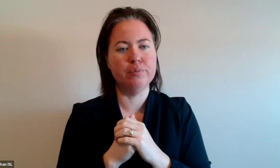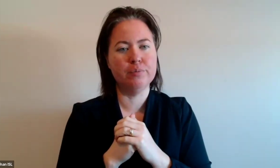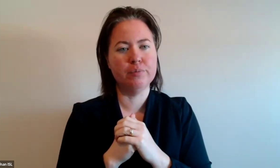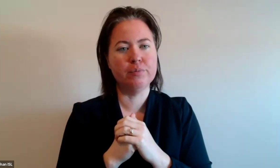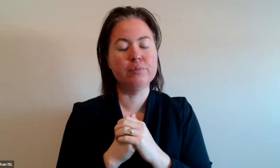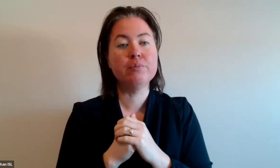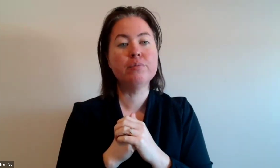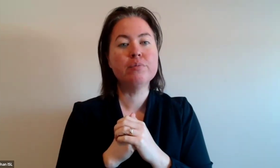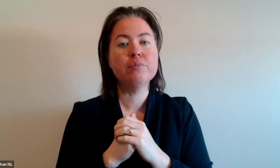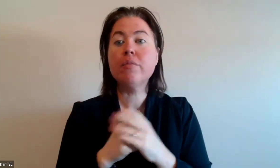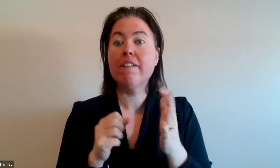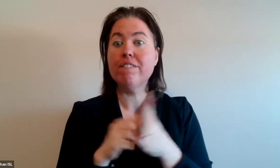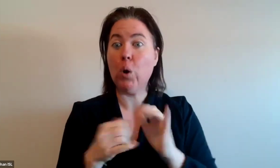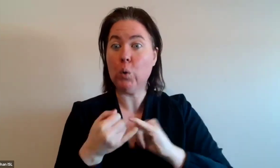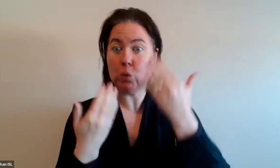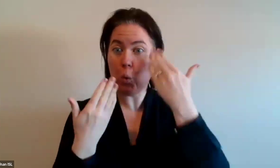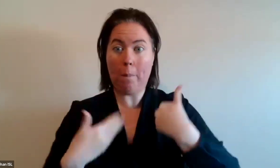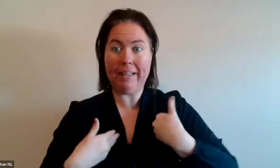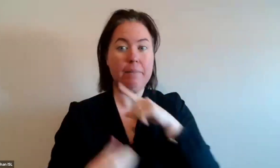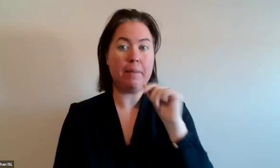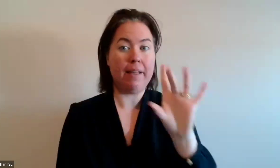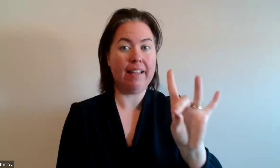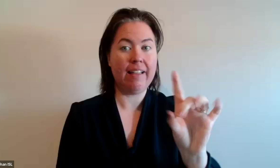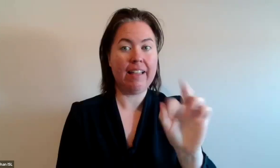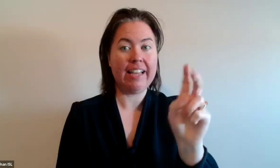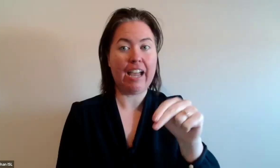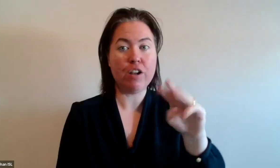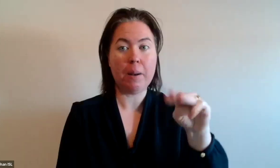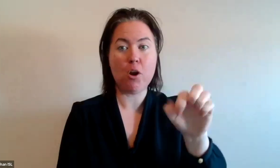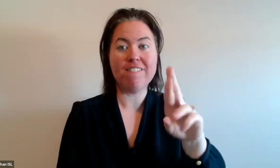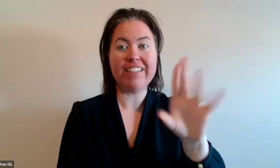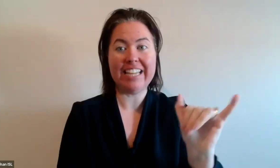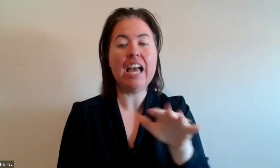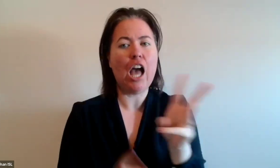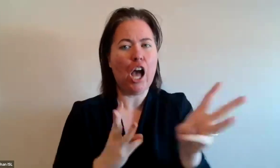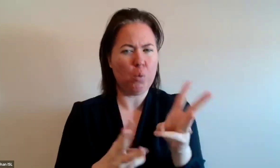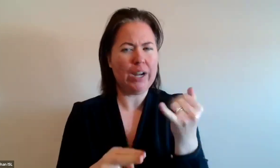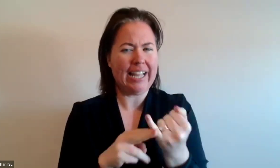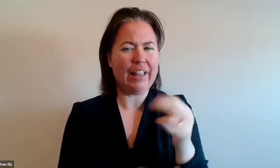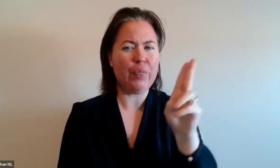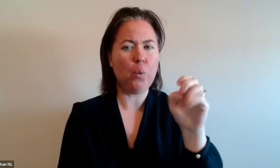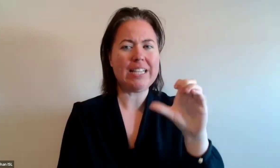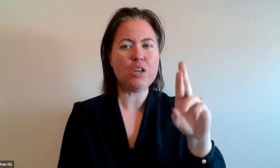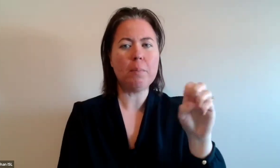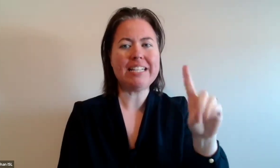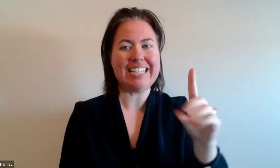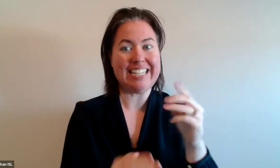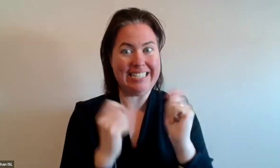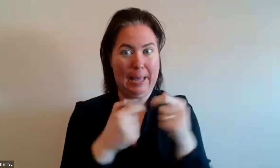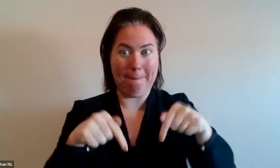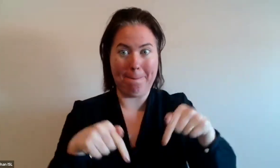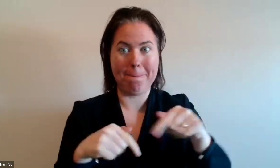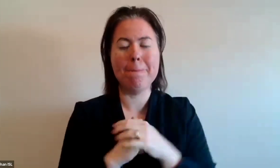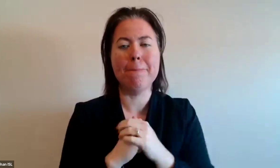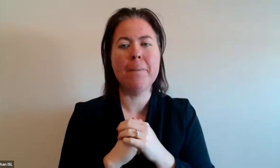just for anyone who doesn't know me, I'm Karen Murphy. I work on the UNCRPD team here in IREC. And